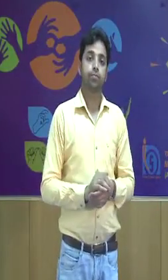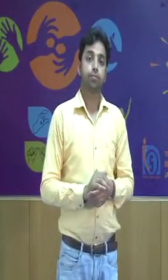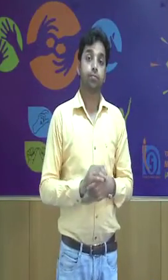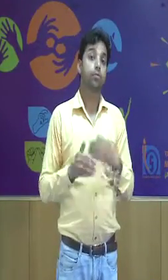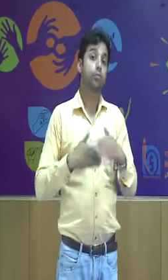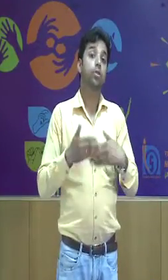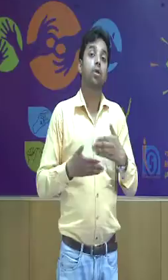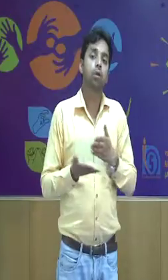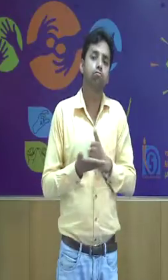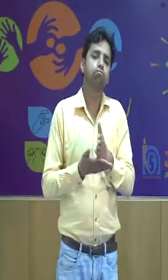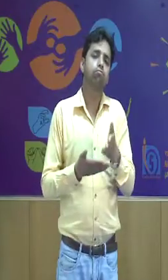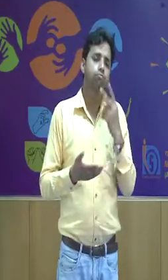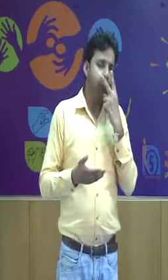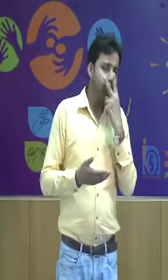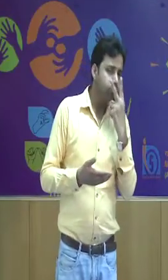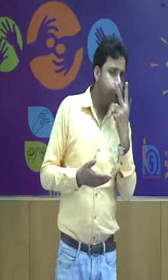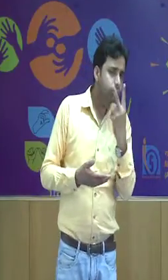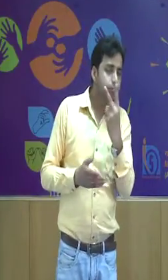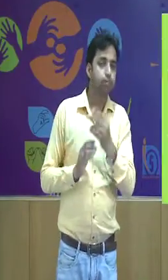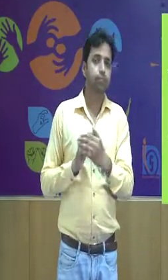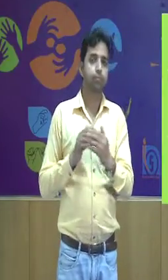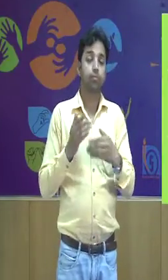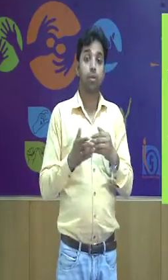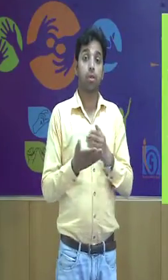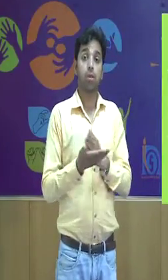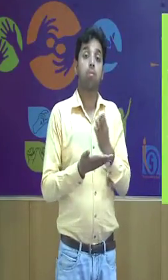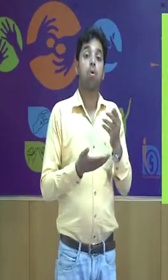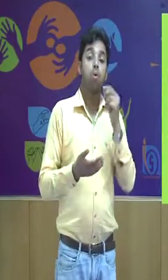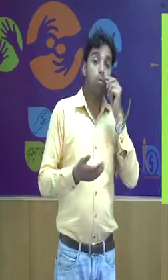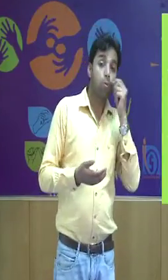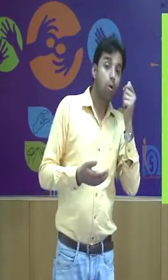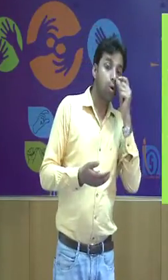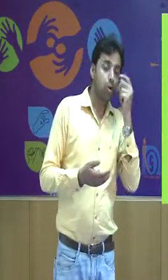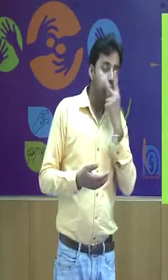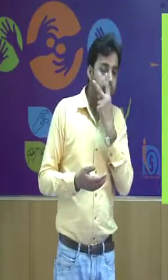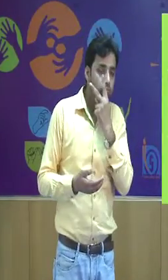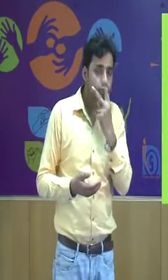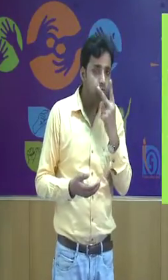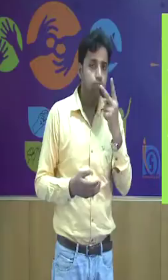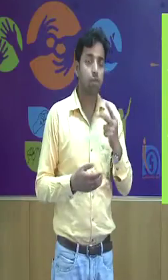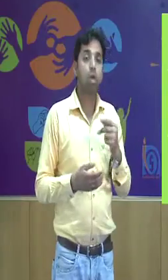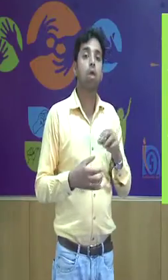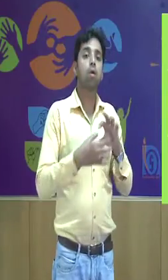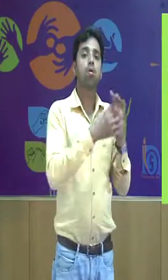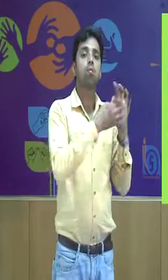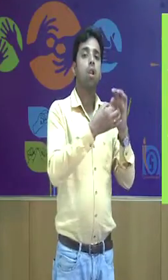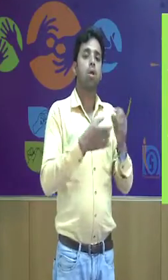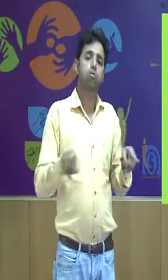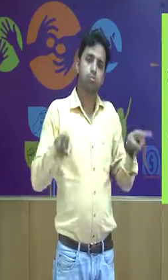It is generally observed that both the girls and the boy belong to the same